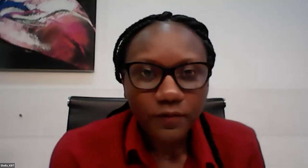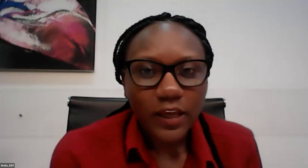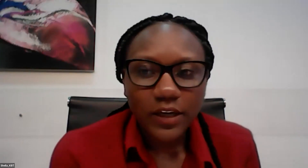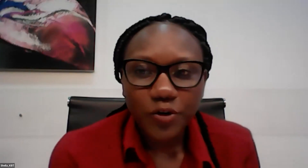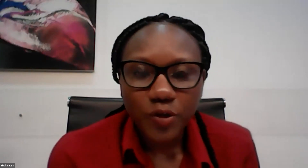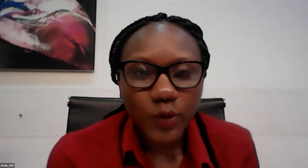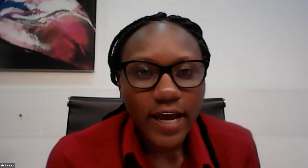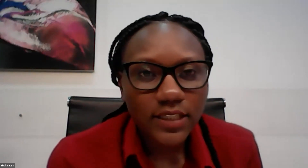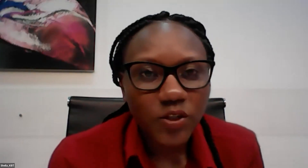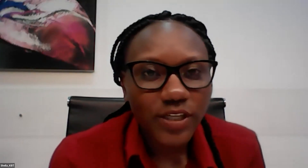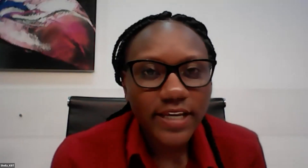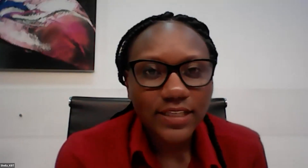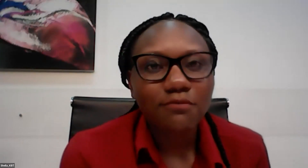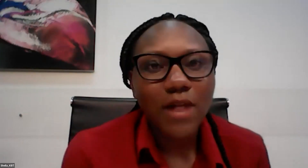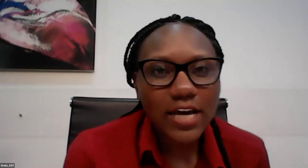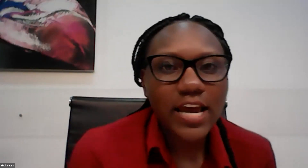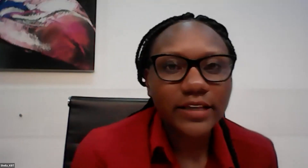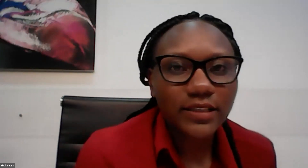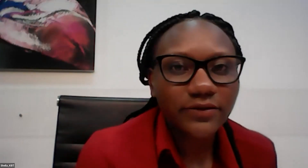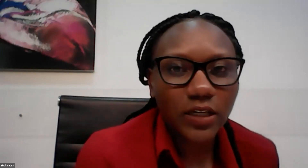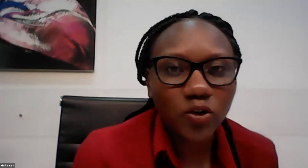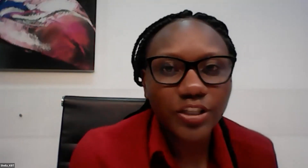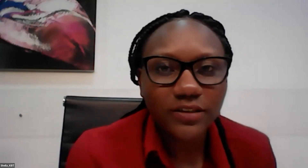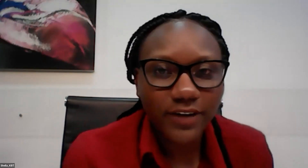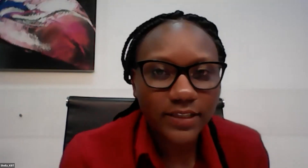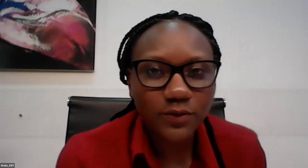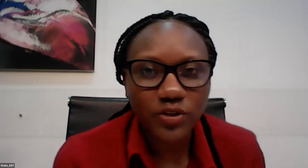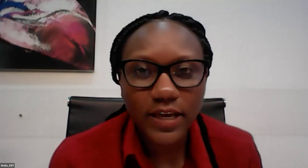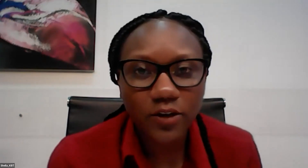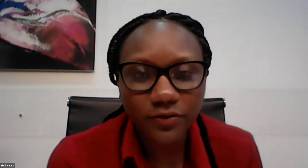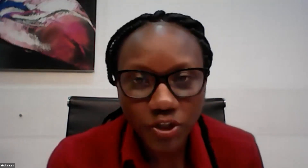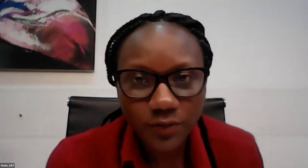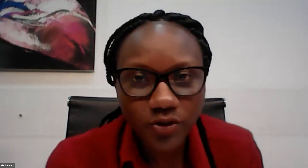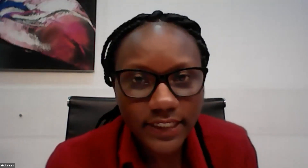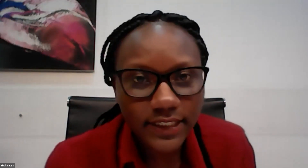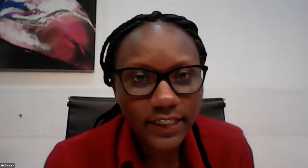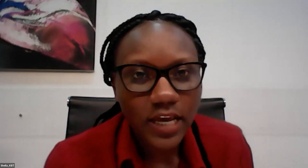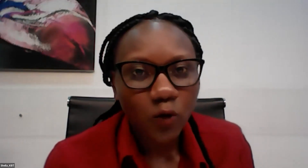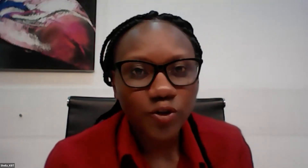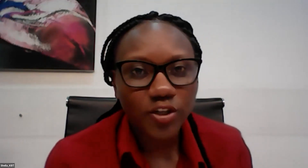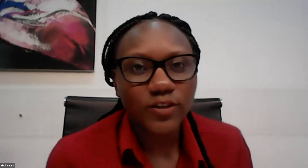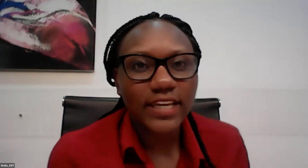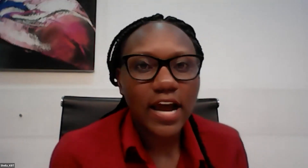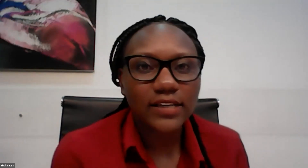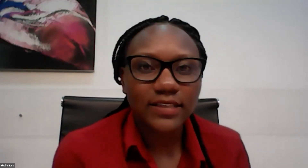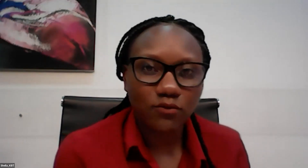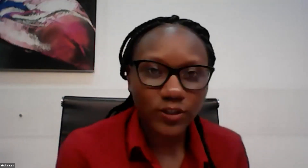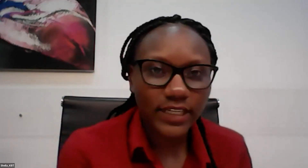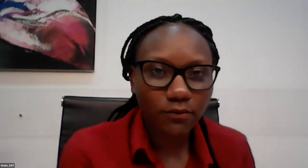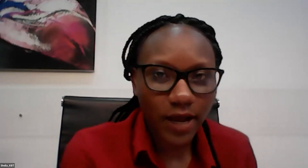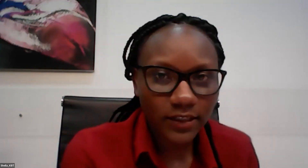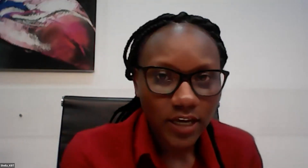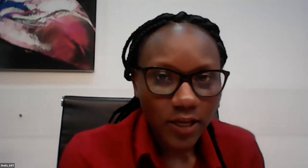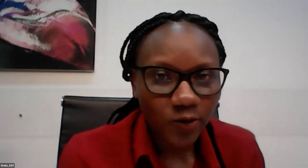Tanzania. And the question we are asking today is, among the assistive technology devices innovations presented, which one do you think has the